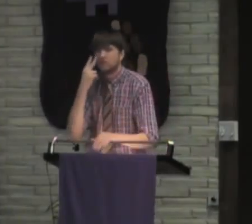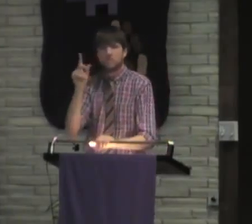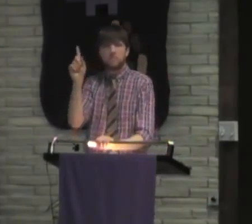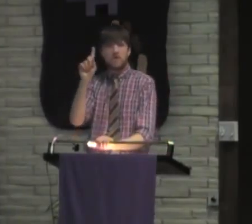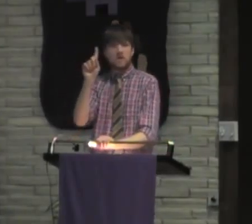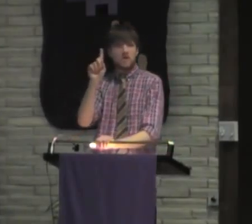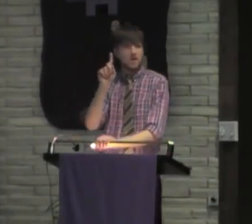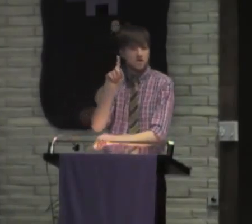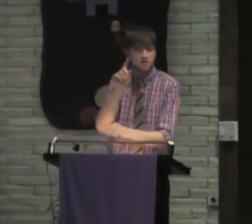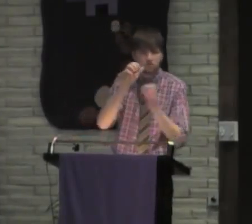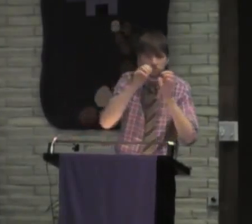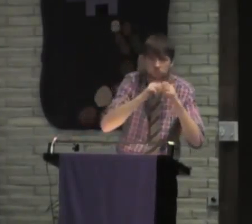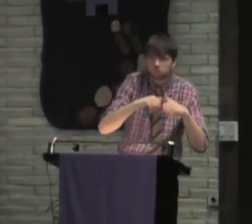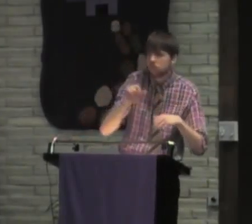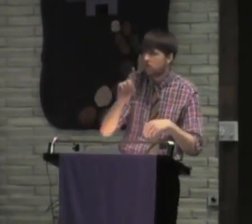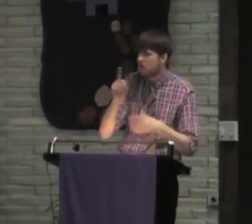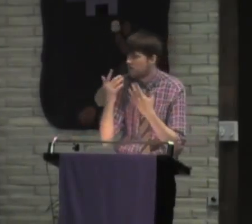private to go and see